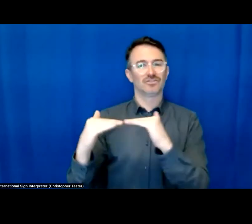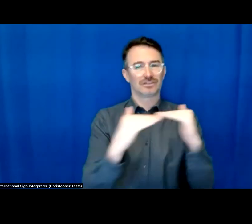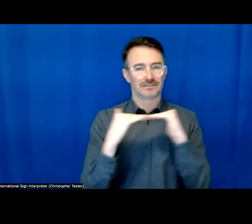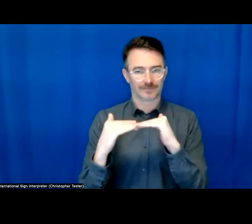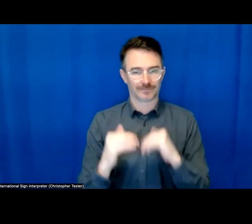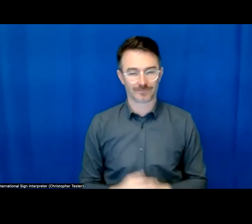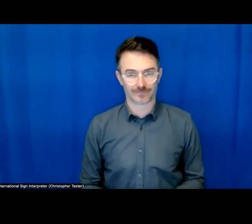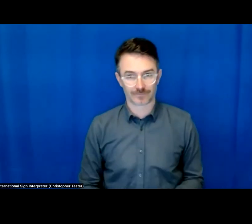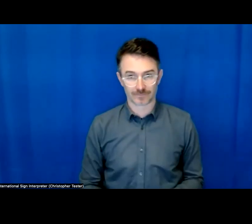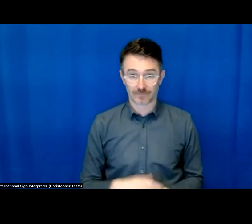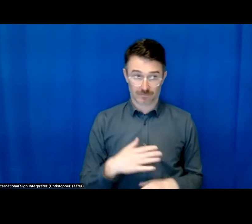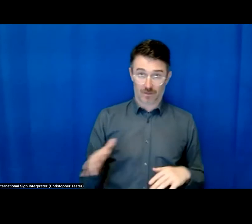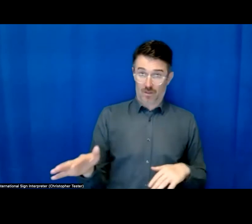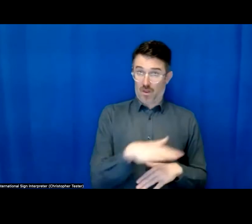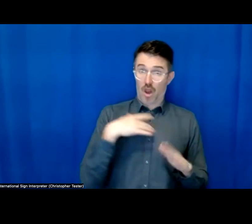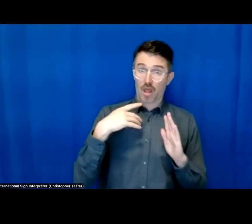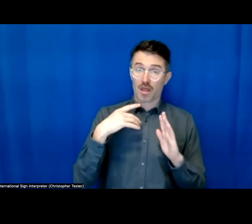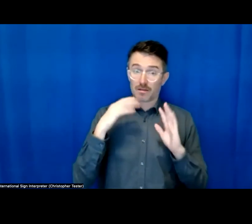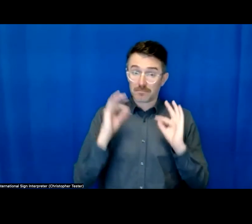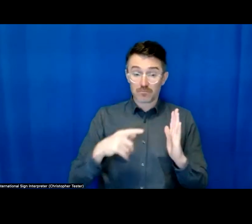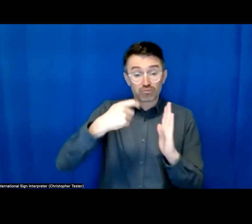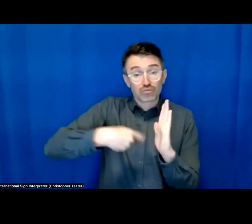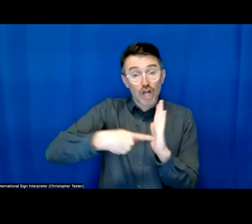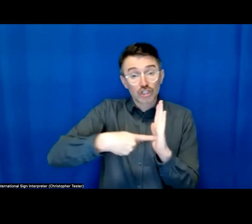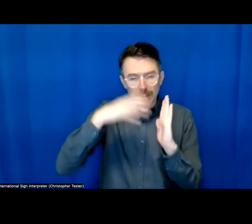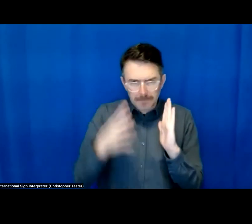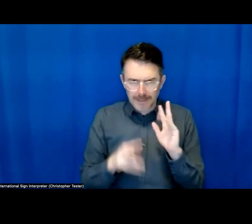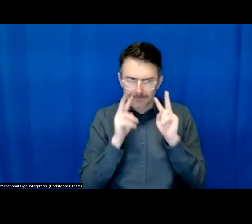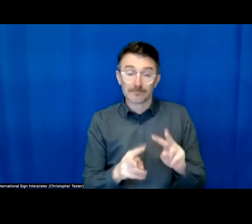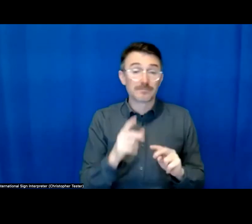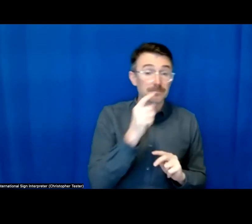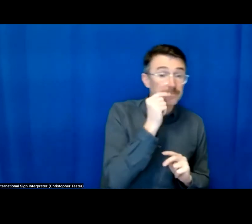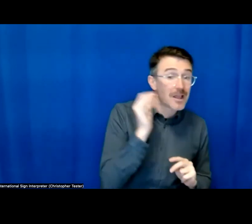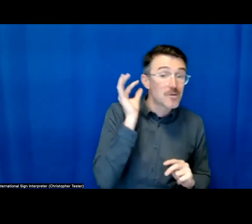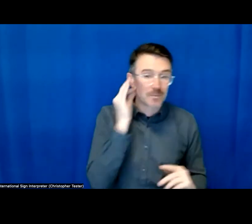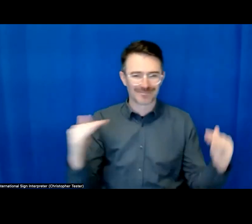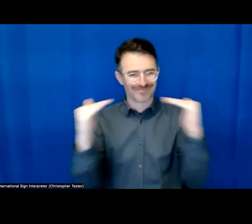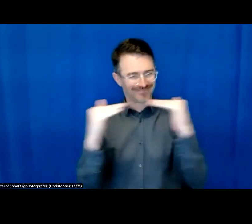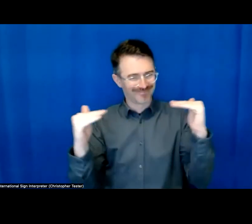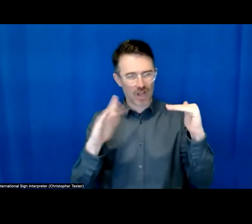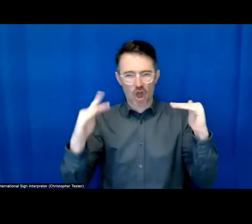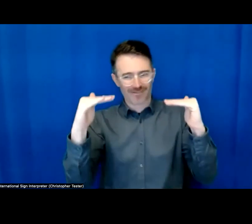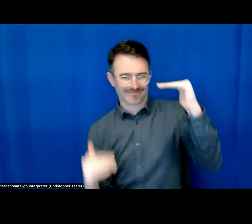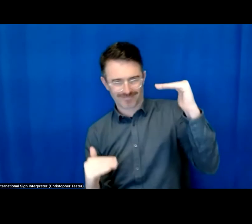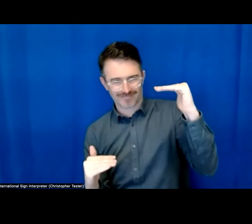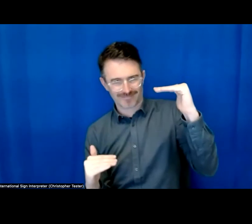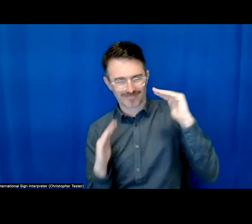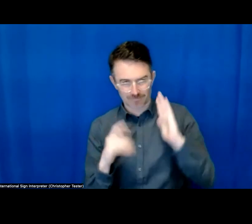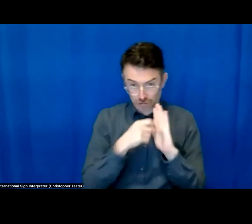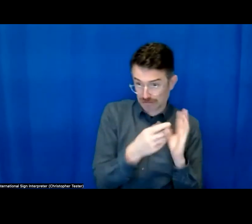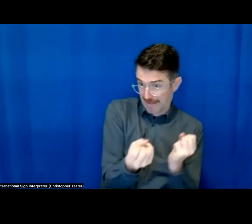Global Disability Summit, Canada announced a series of new commitments to strengthen disability inclusive